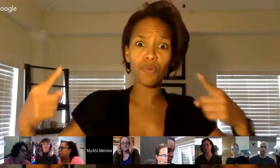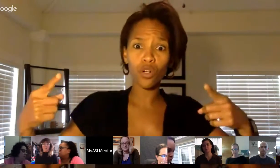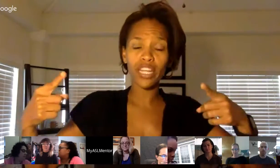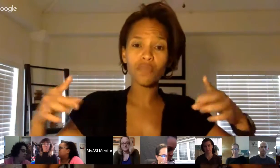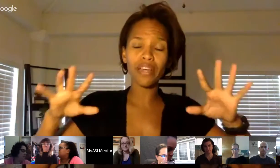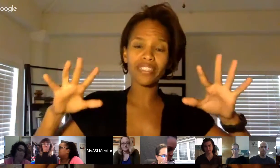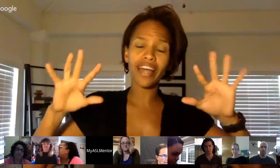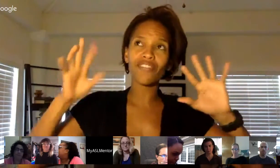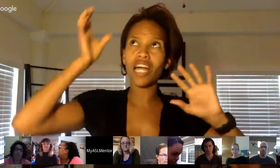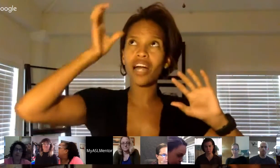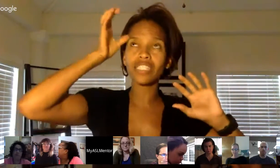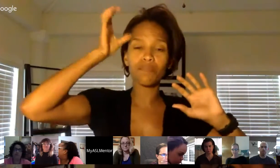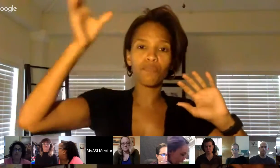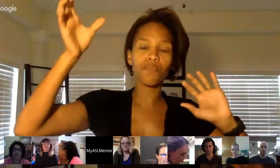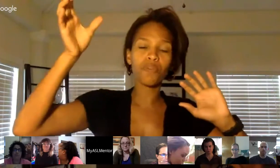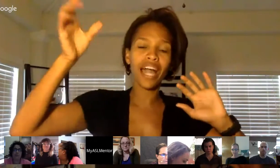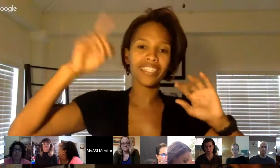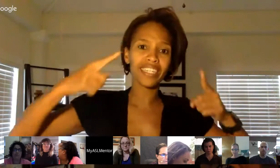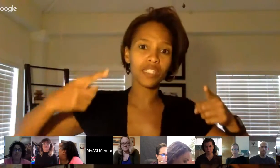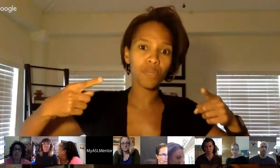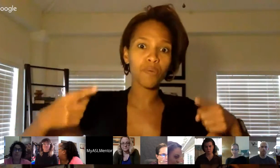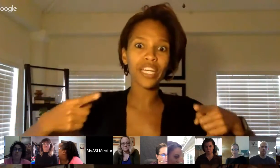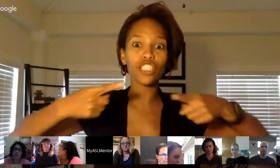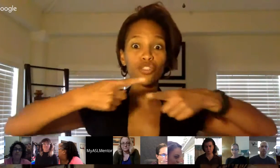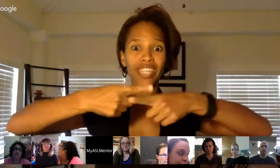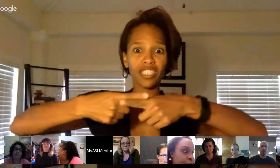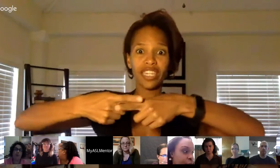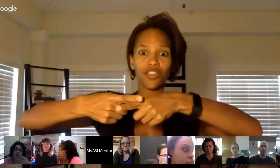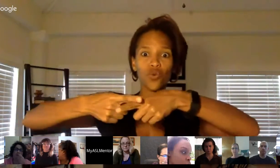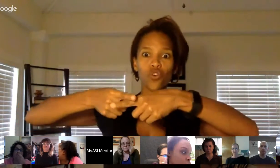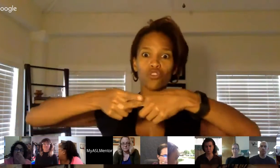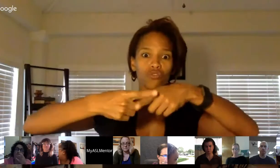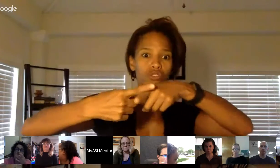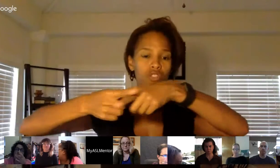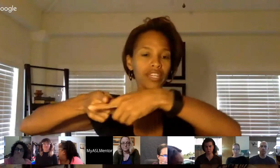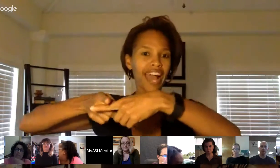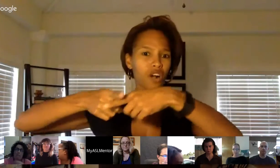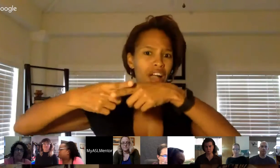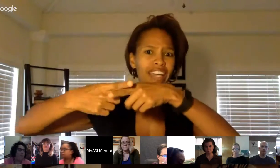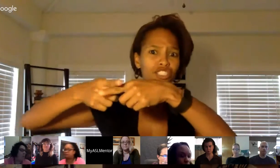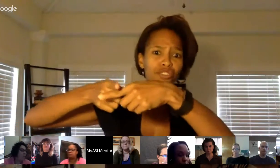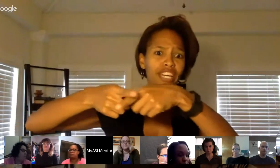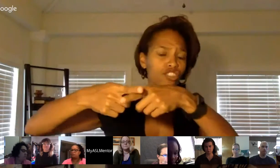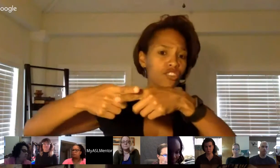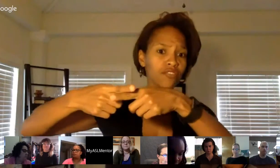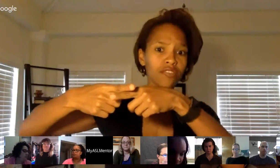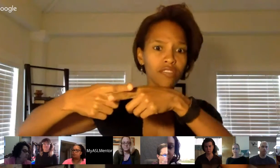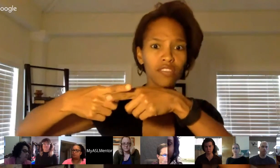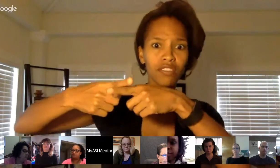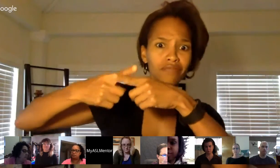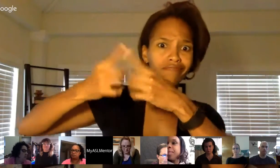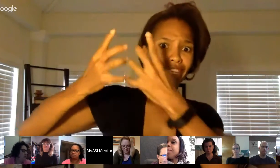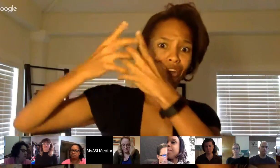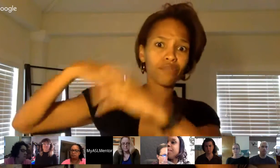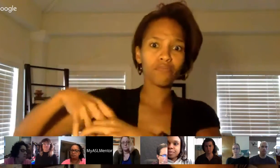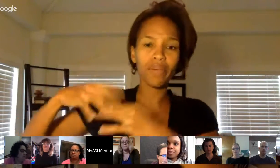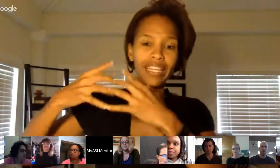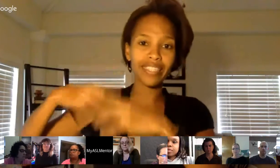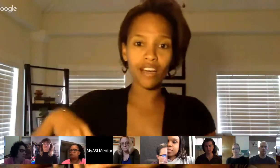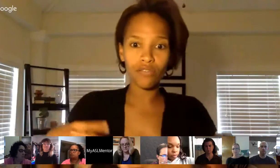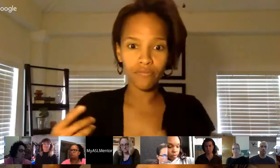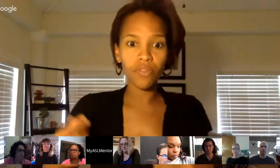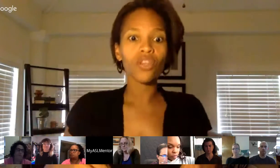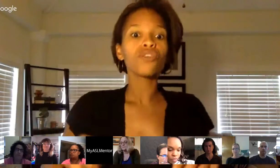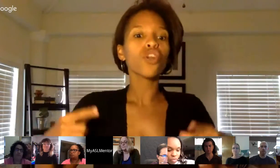is it's kind of the concept behind it is people intersecting in the world and how that intersection,